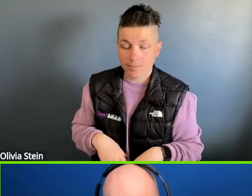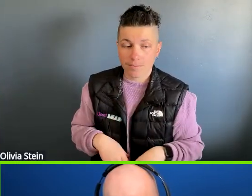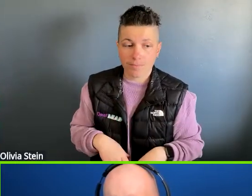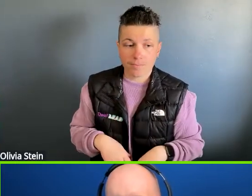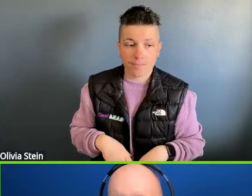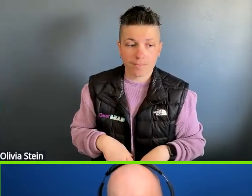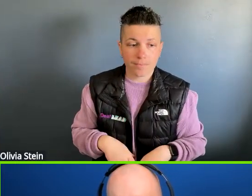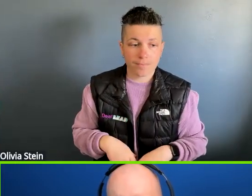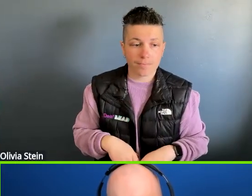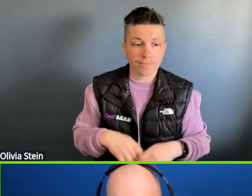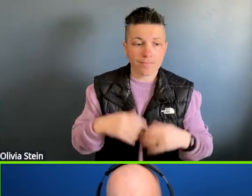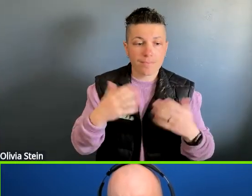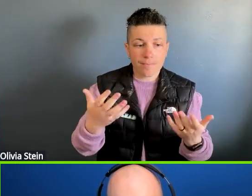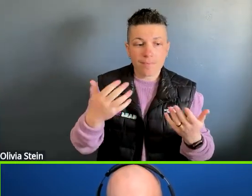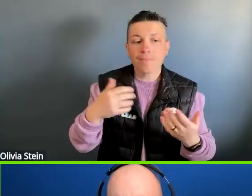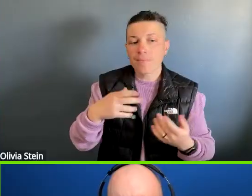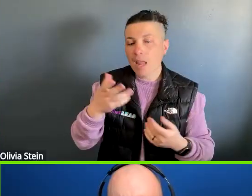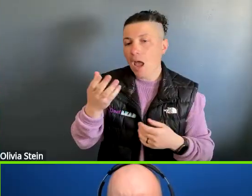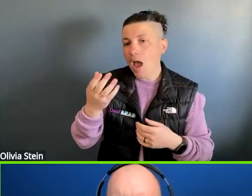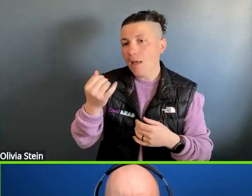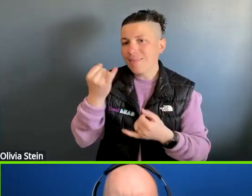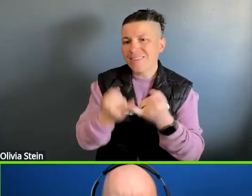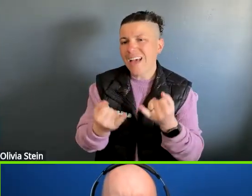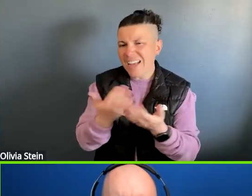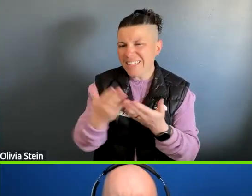allowing them to share their own story.